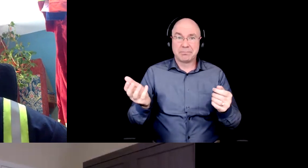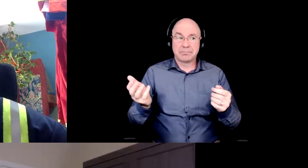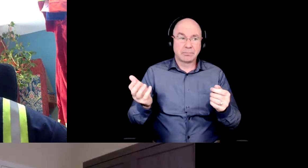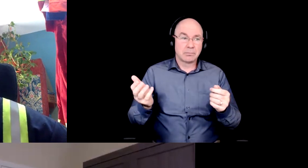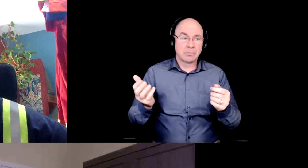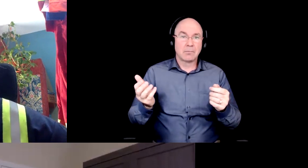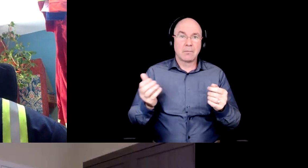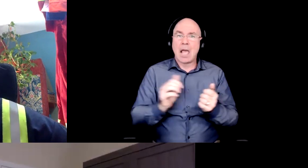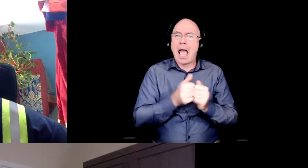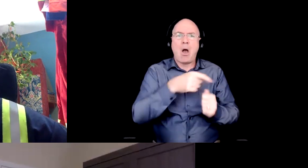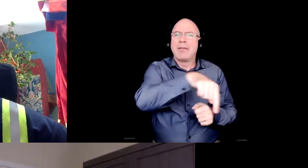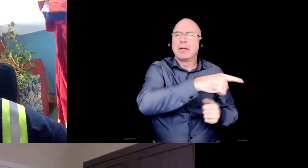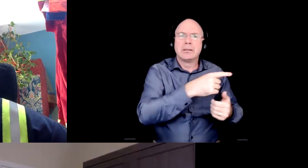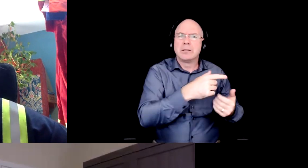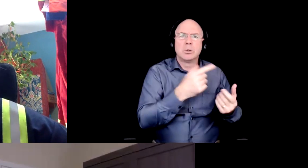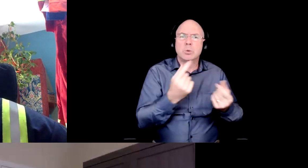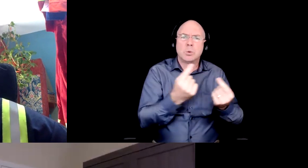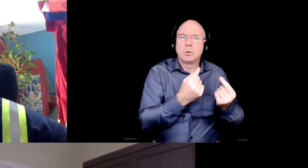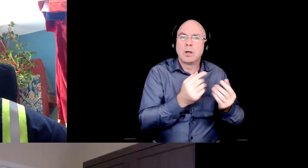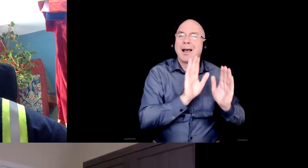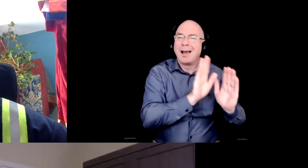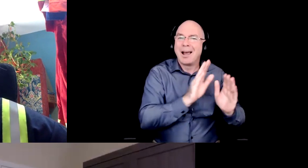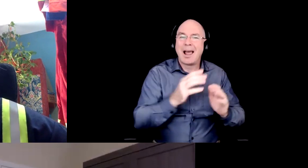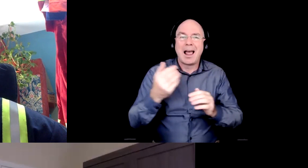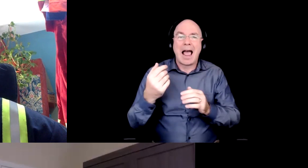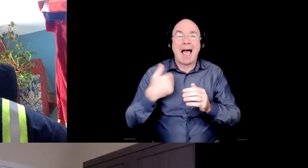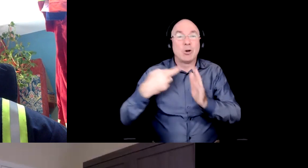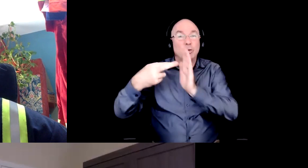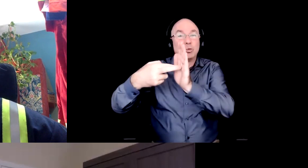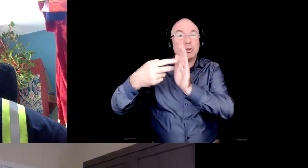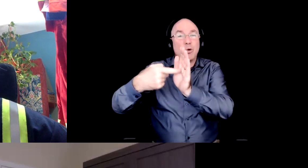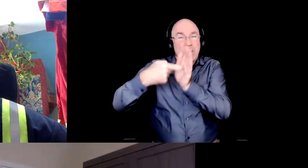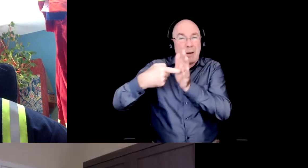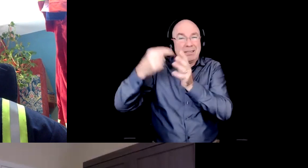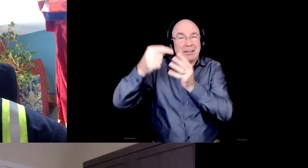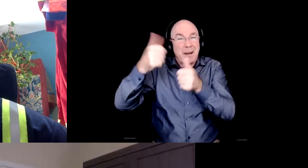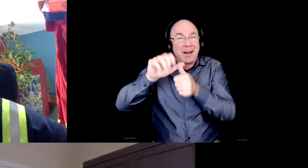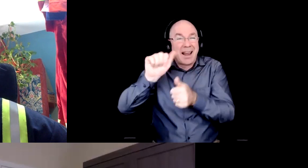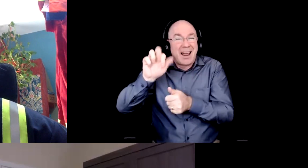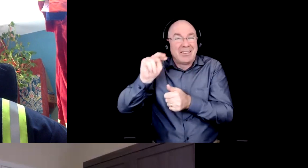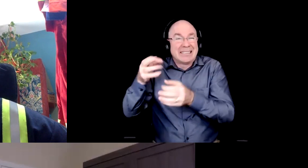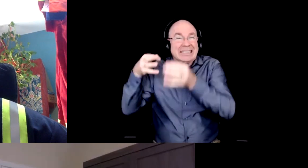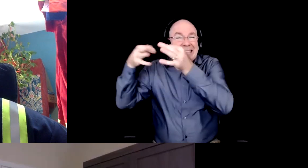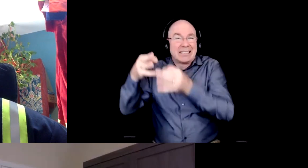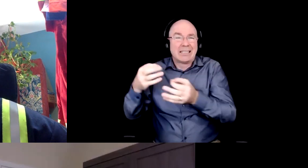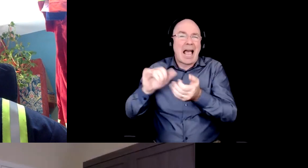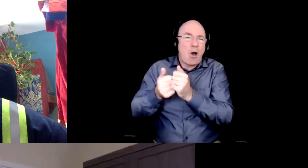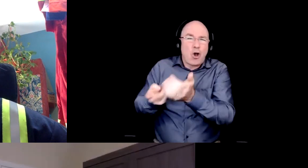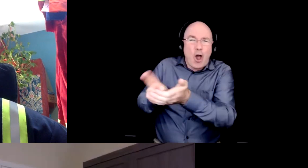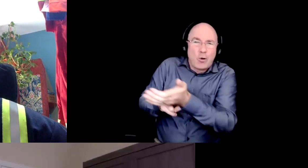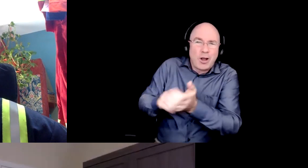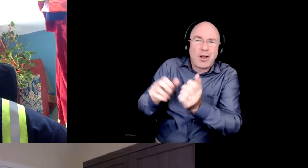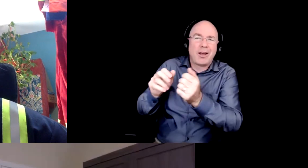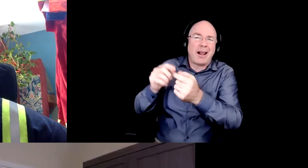possible for them is that they meet the requirements. So you heard Aaron speak on kind of what's important, how you get a contract with Department of